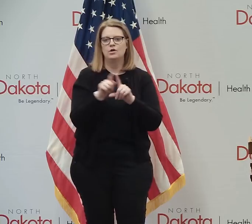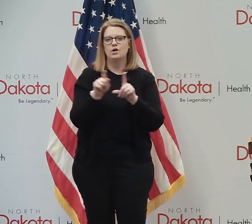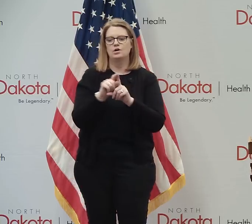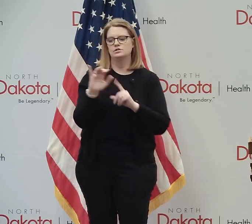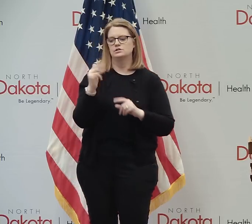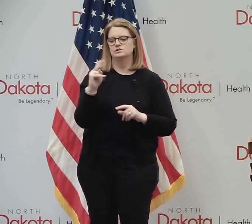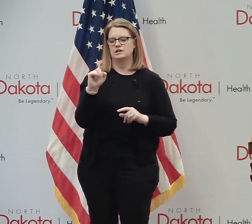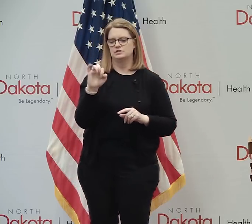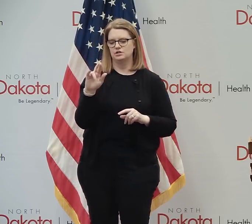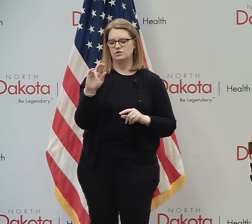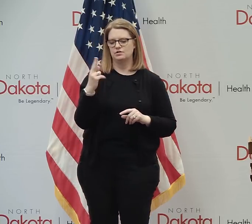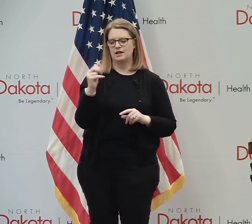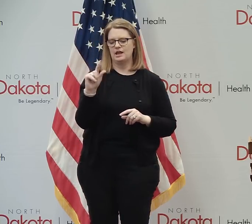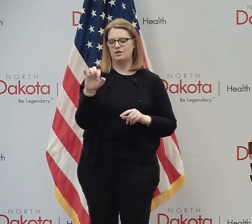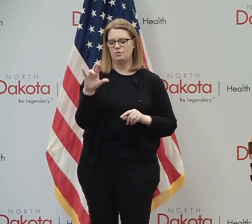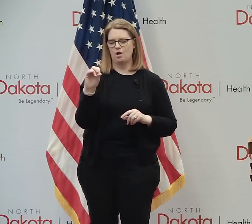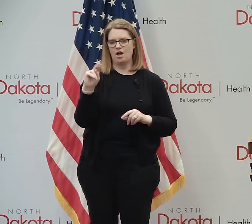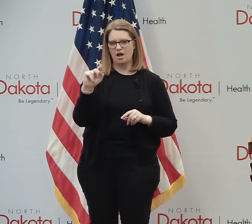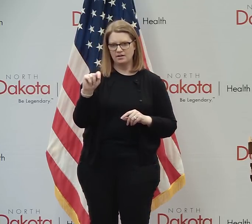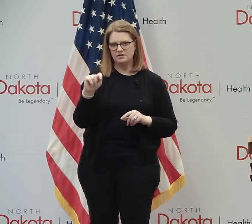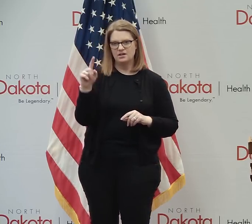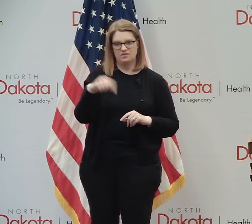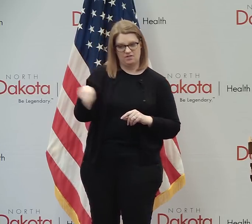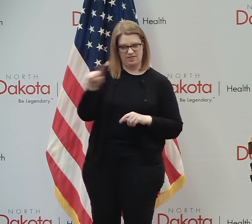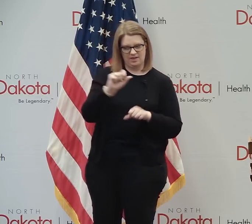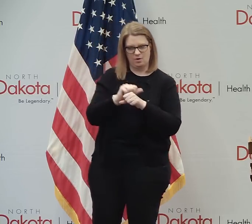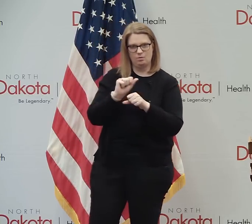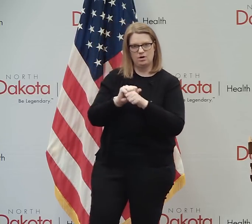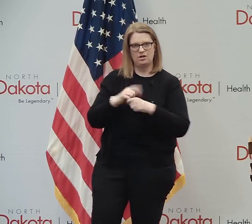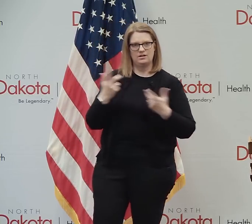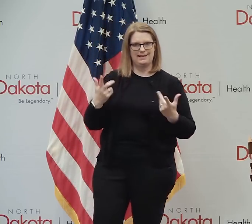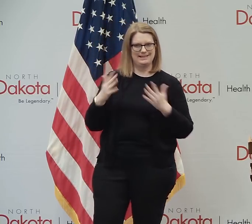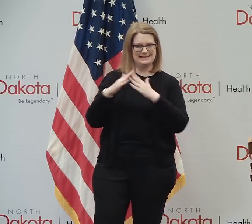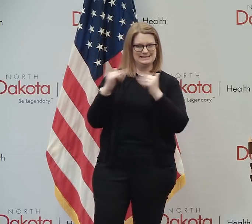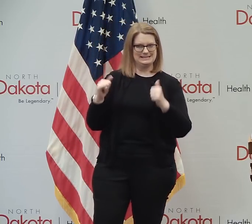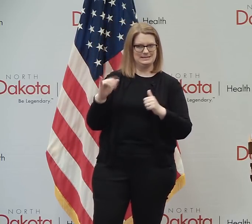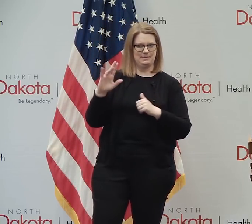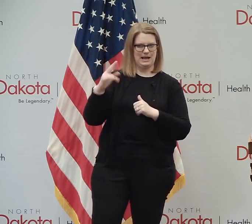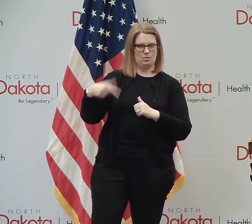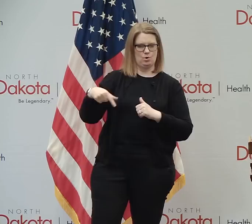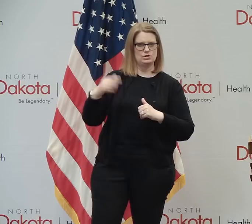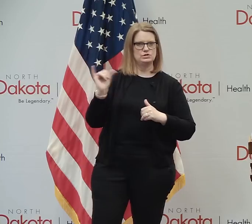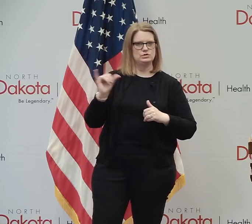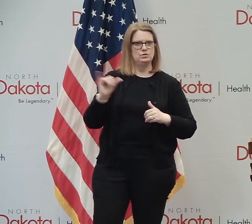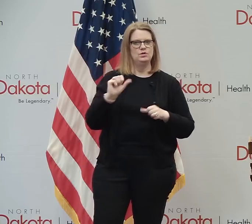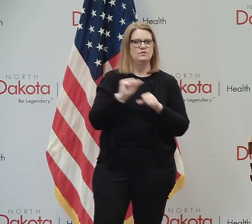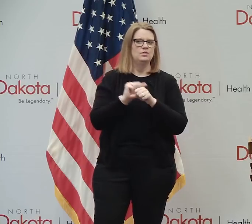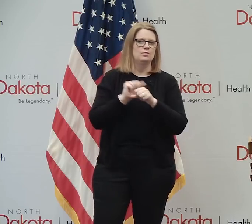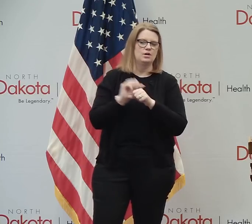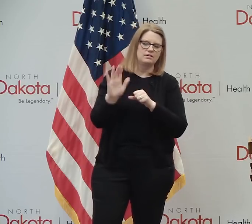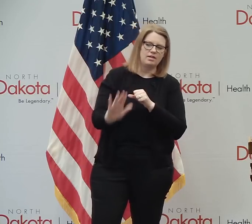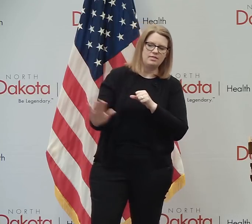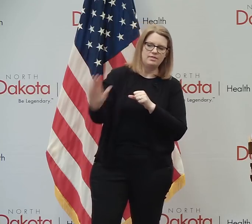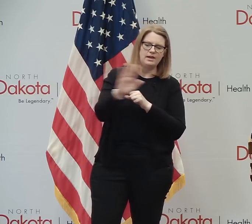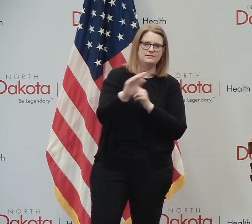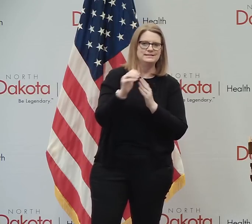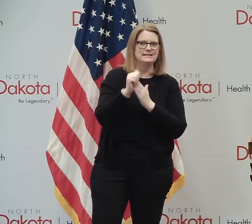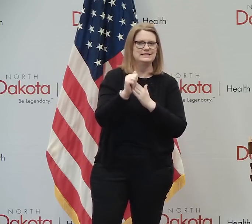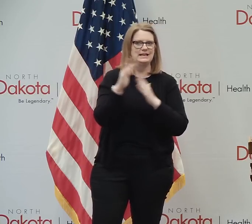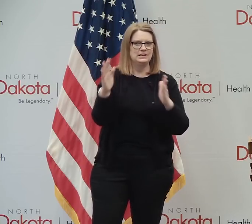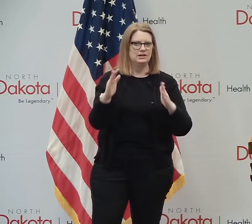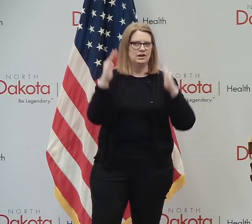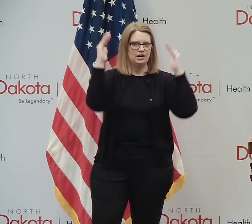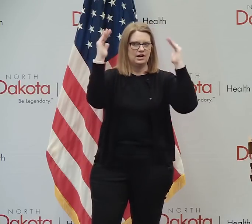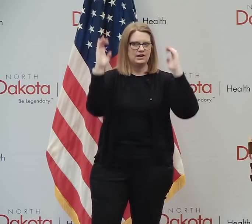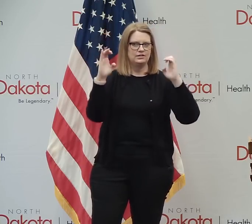Chancellor Haggerat and his whole team for all the work they're doing here at the system headquarters, if you will, for the work they're doing to lead higher education through